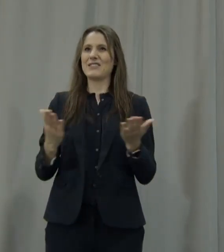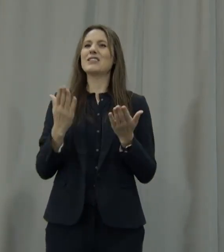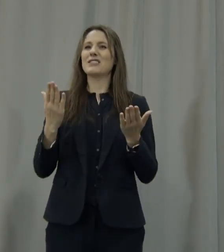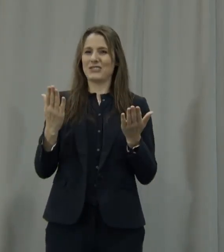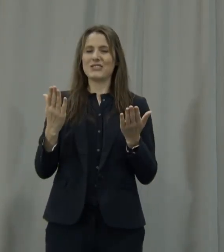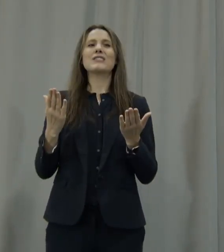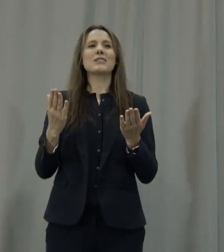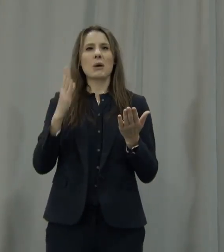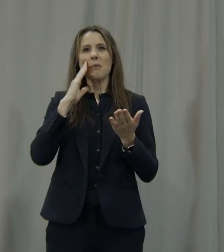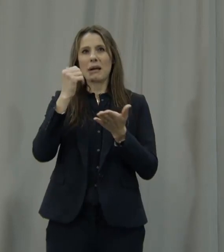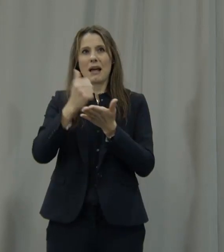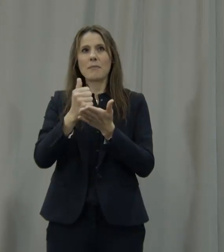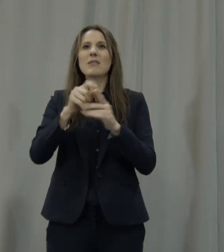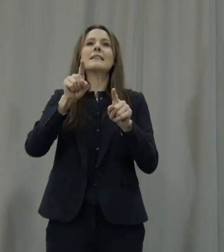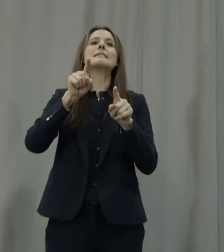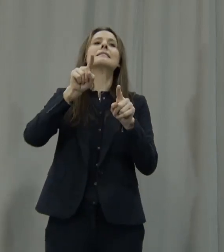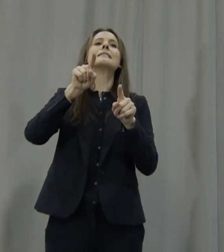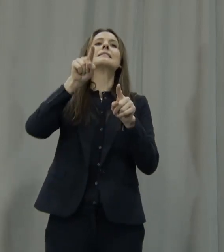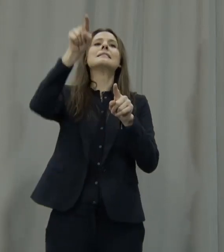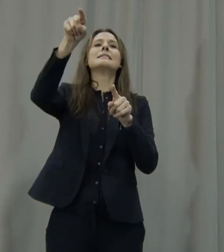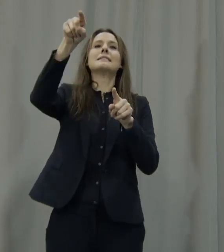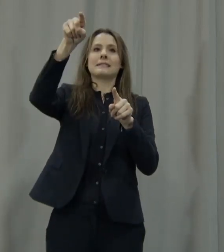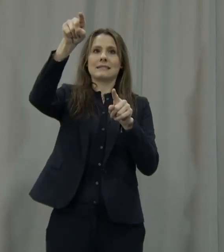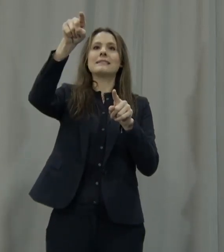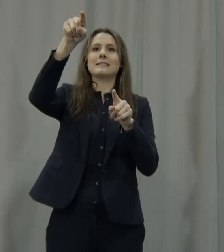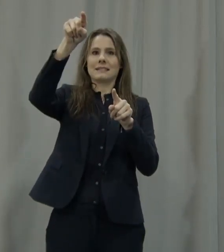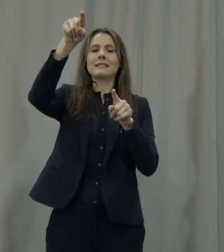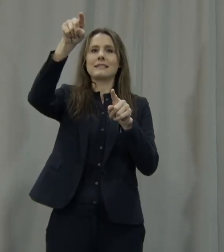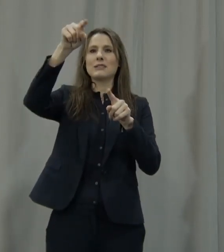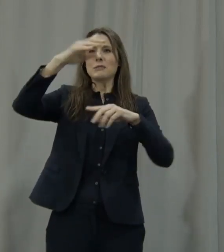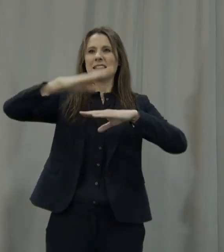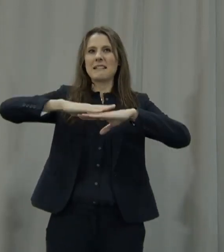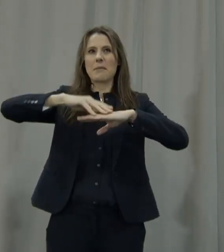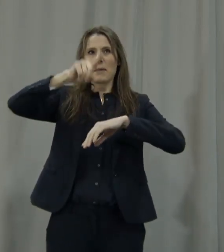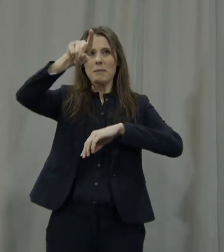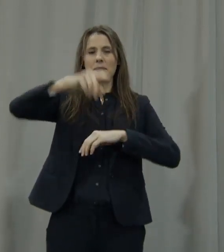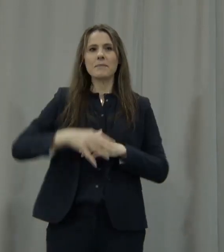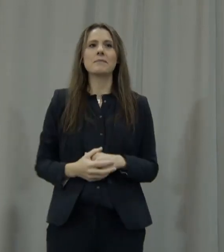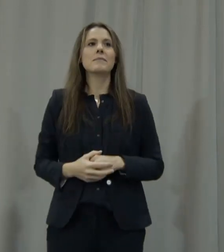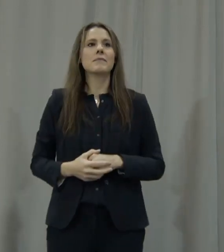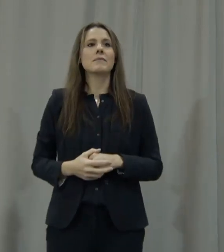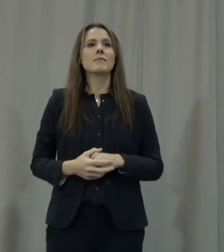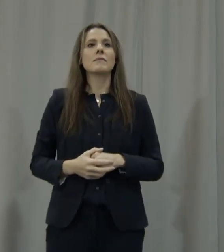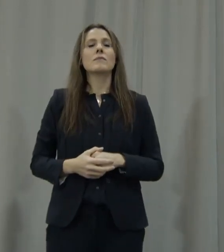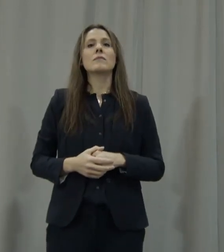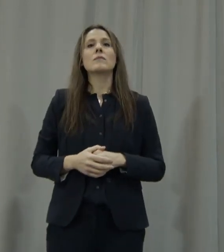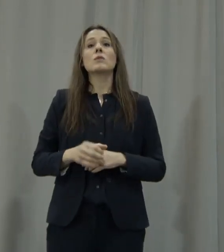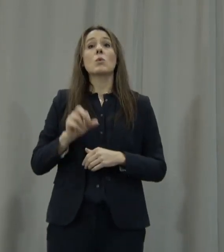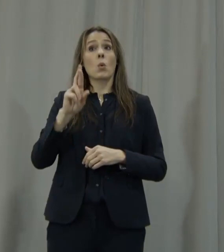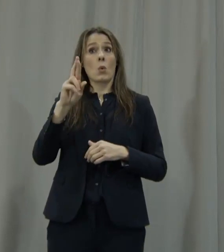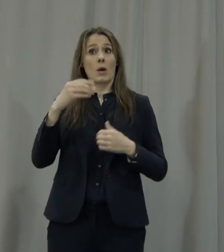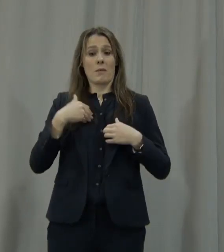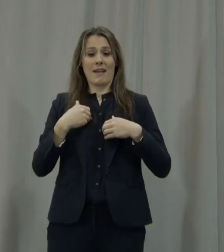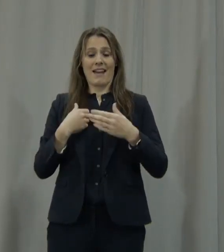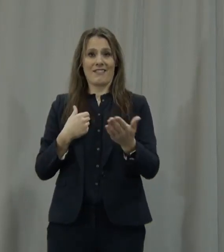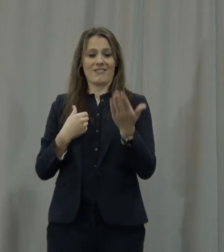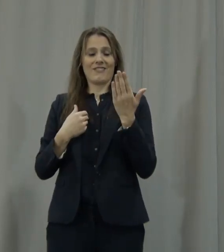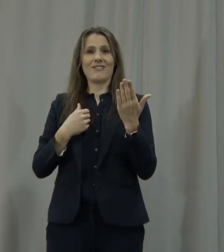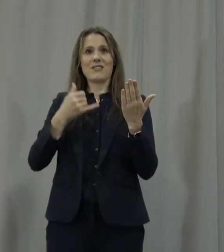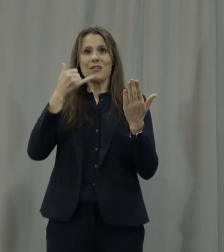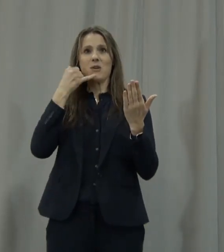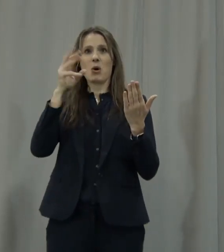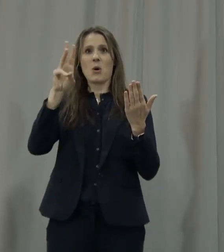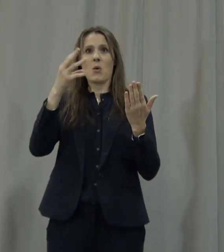MDCR staff person, which is right outside of the main doors. Or visit the WHOVA platform on your